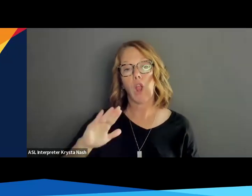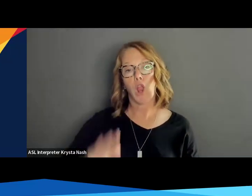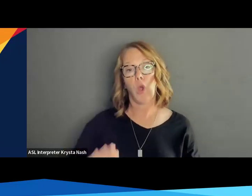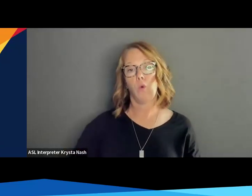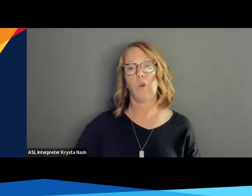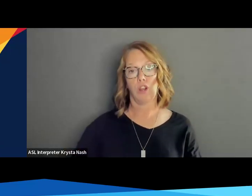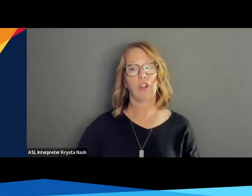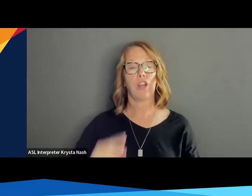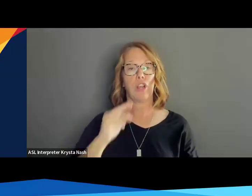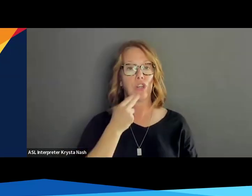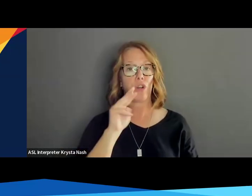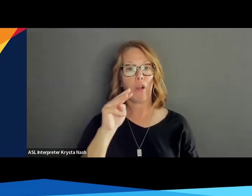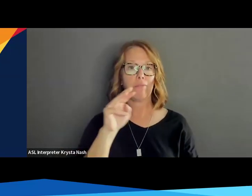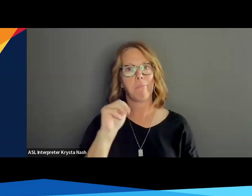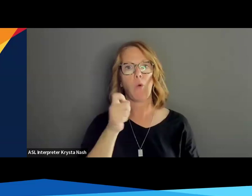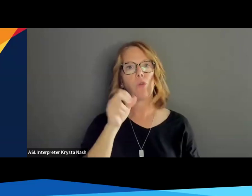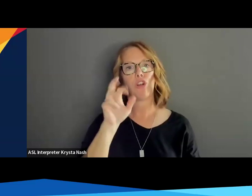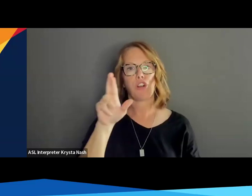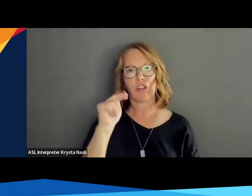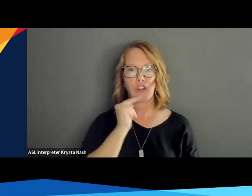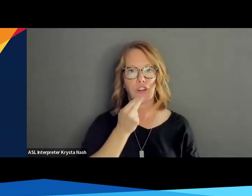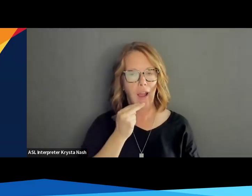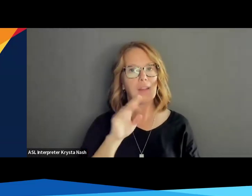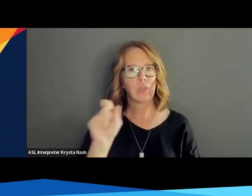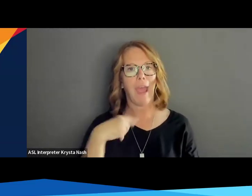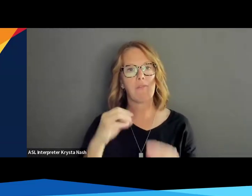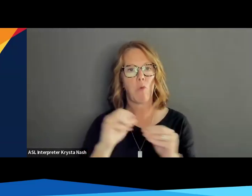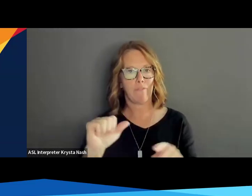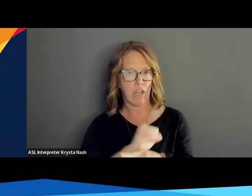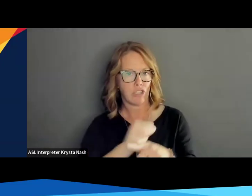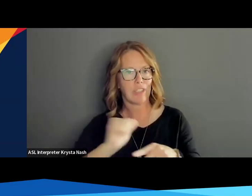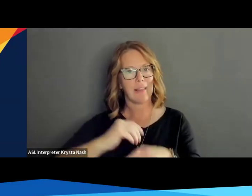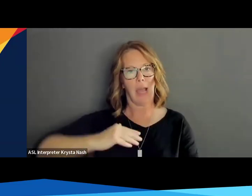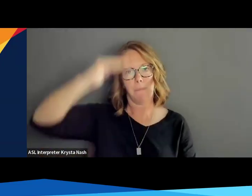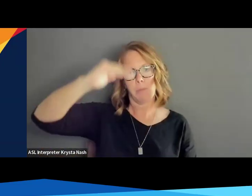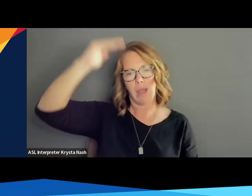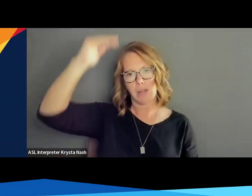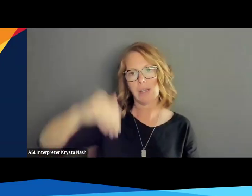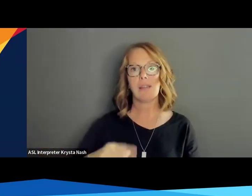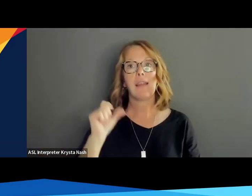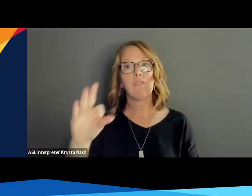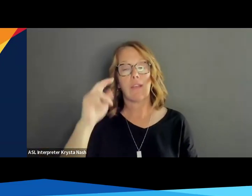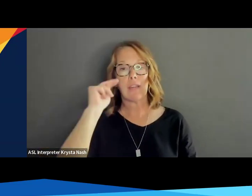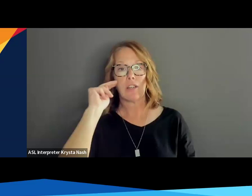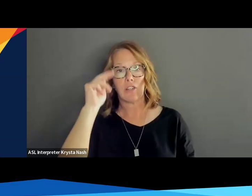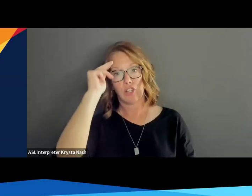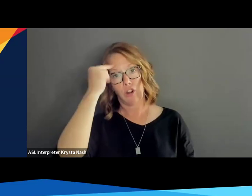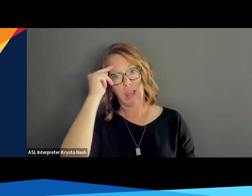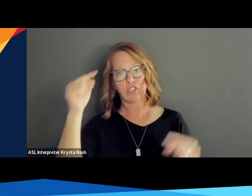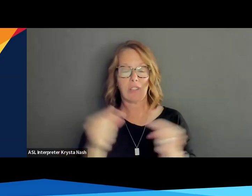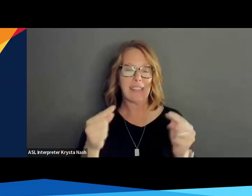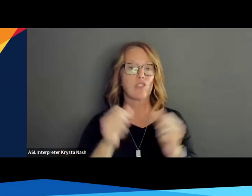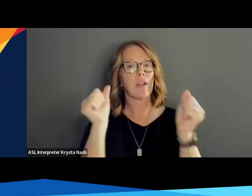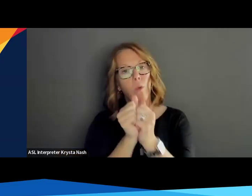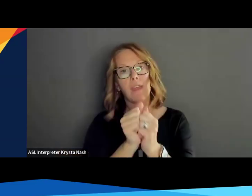neuron, you have more function with spinal cord injury in your upper body. Now, if you have neurological injury with